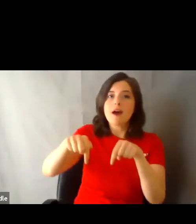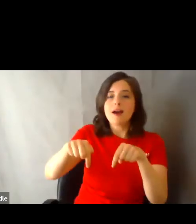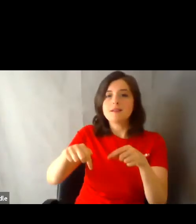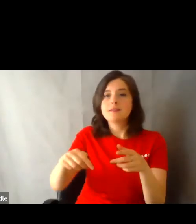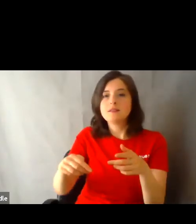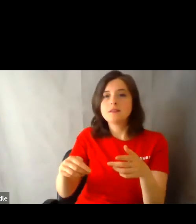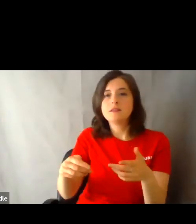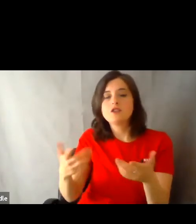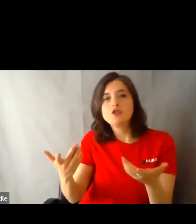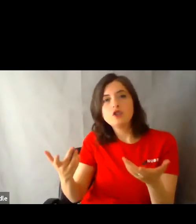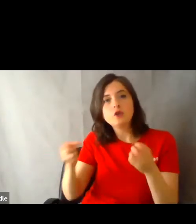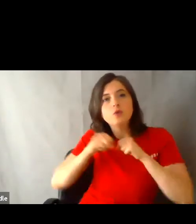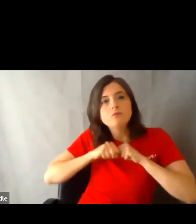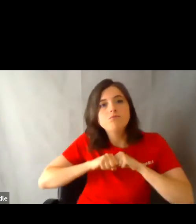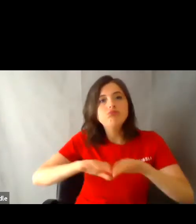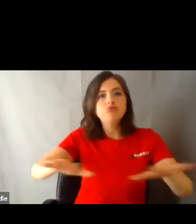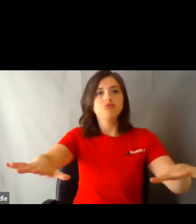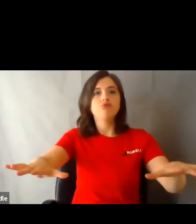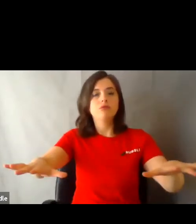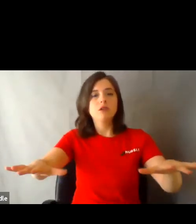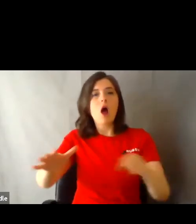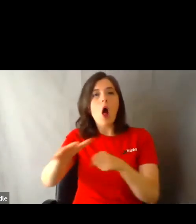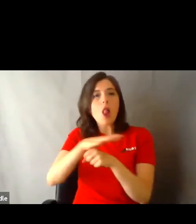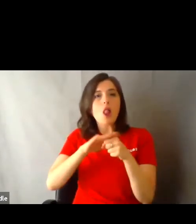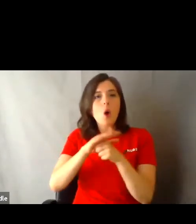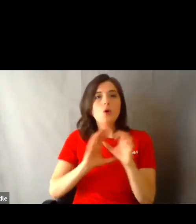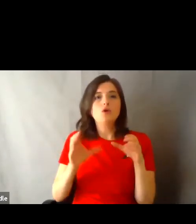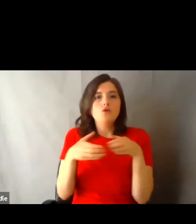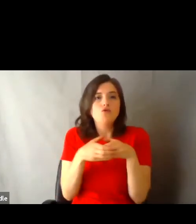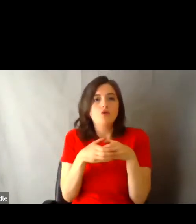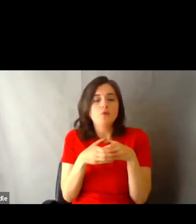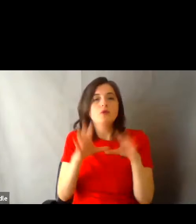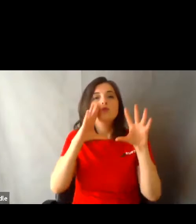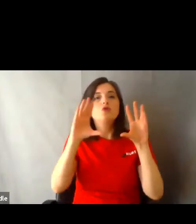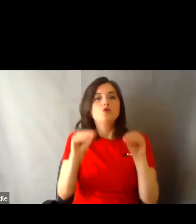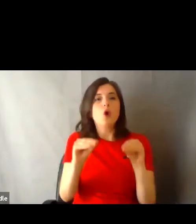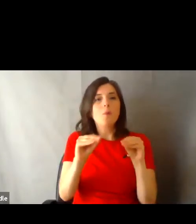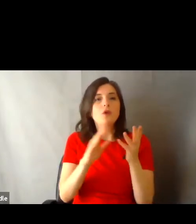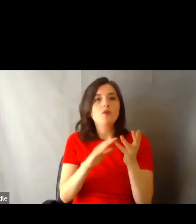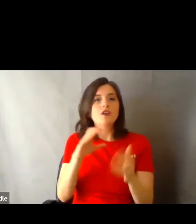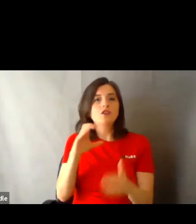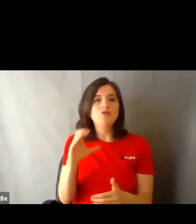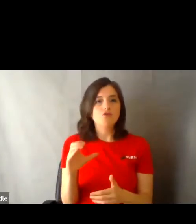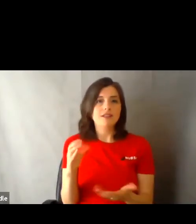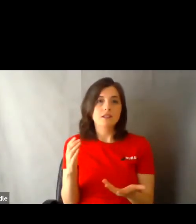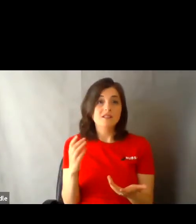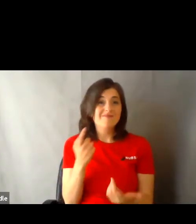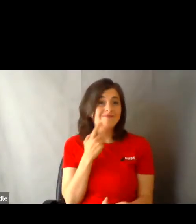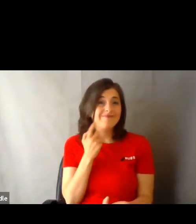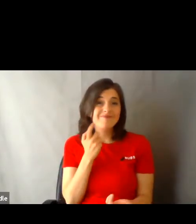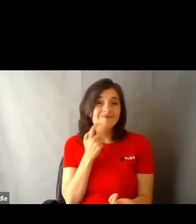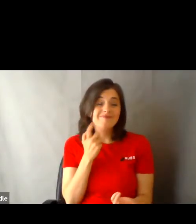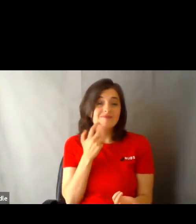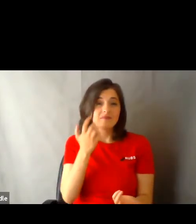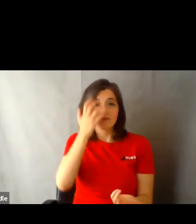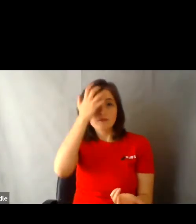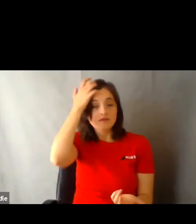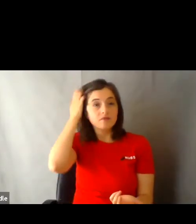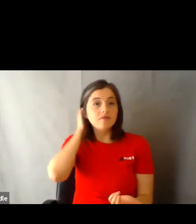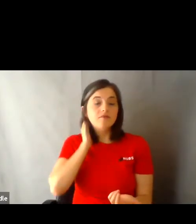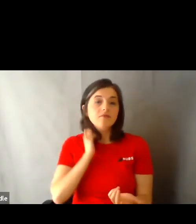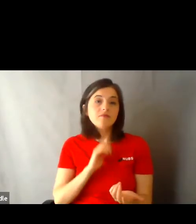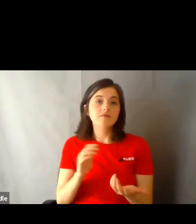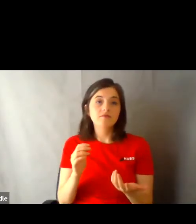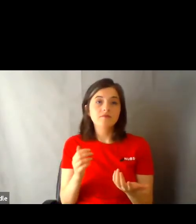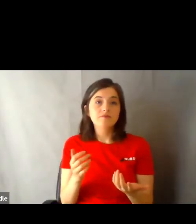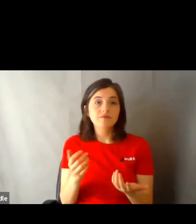way of launching a local group to scrap universal credit. It's very simple. You get